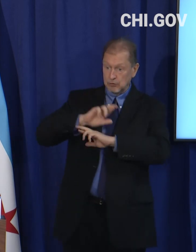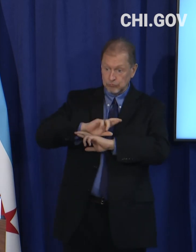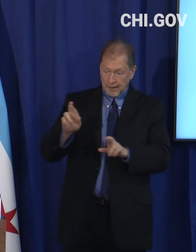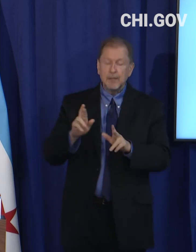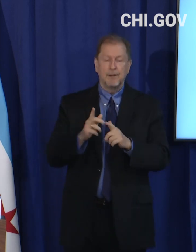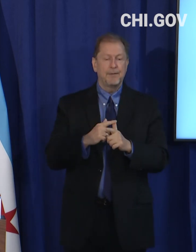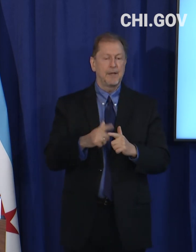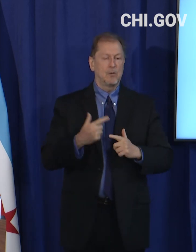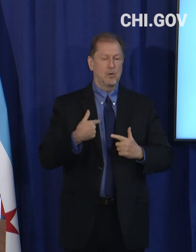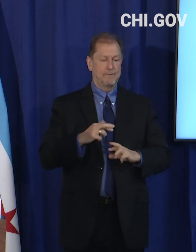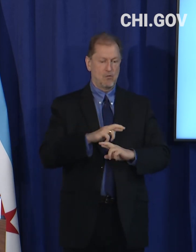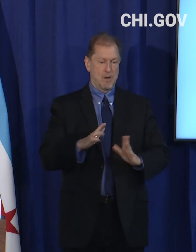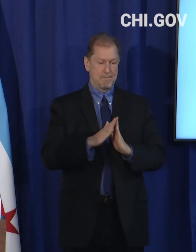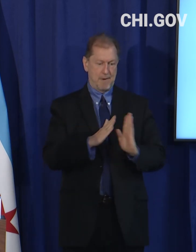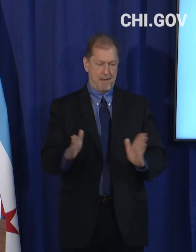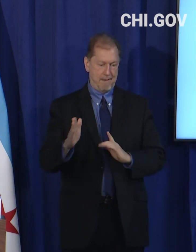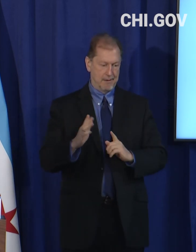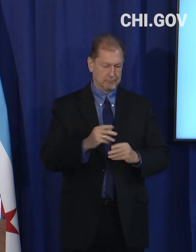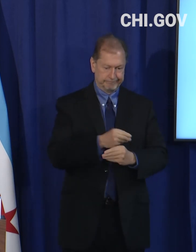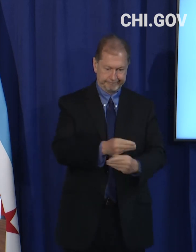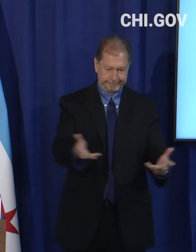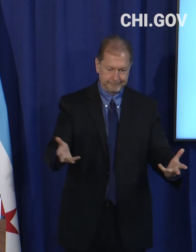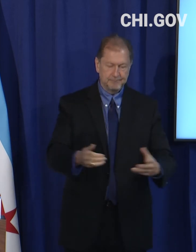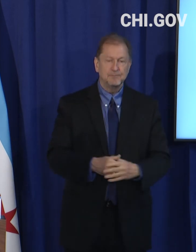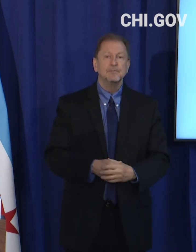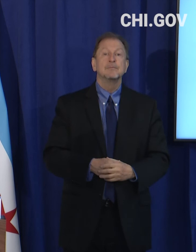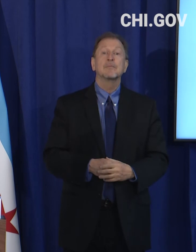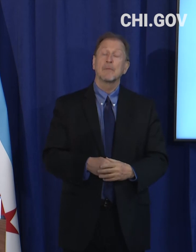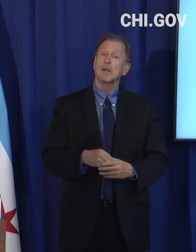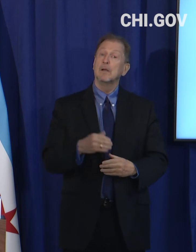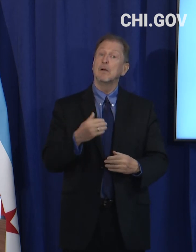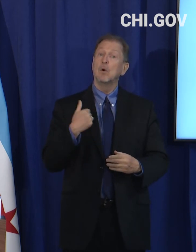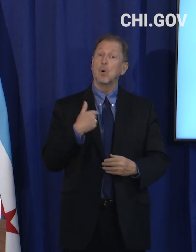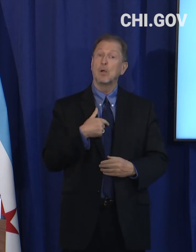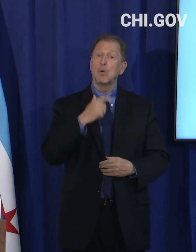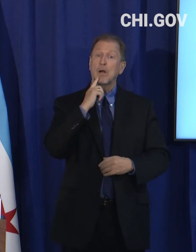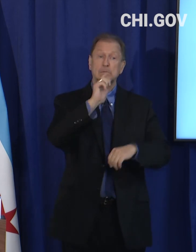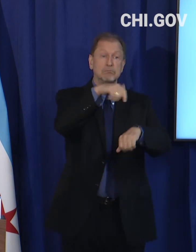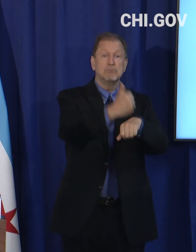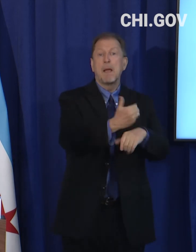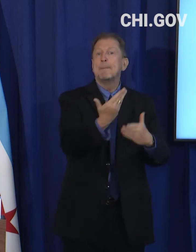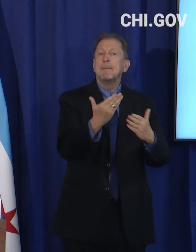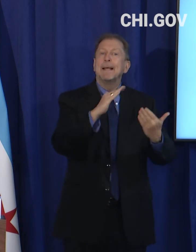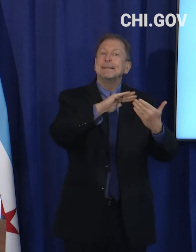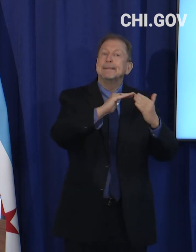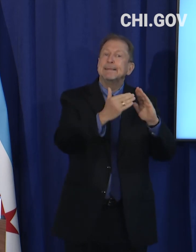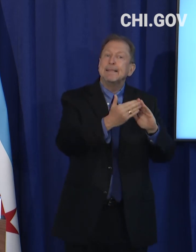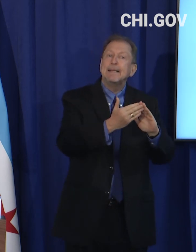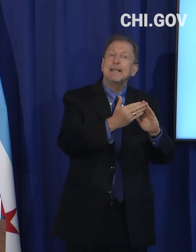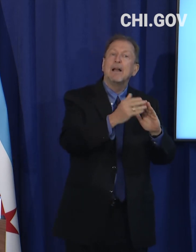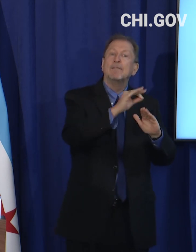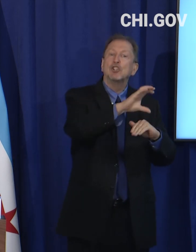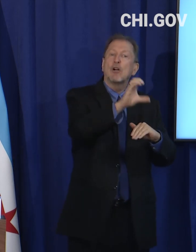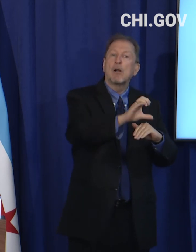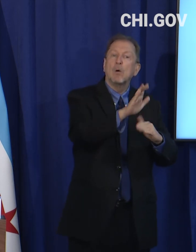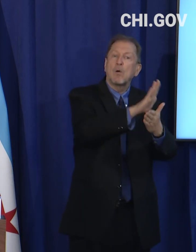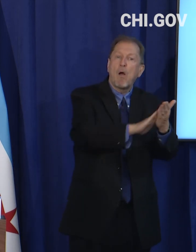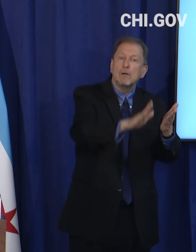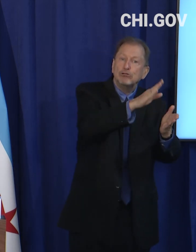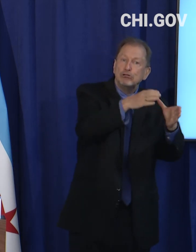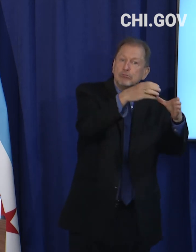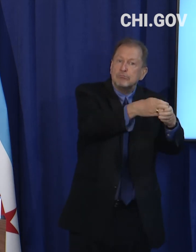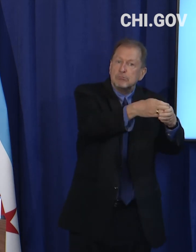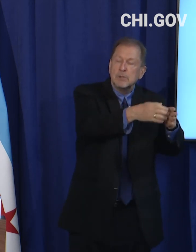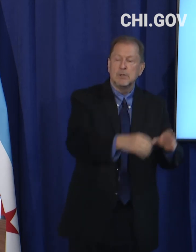distributed, ranging from using large centralized sites, such as city colleges, mobile sites deployed at trusted